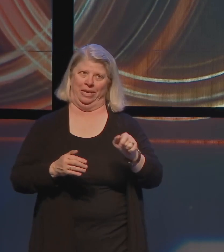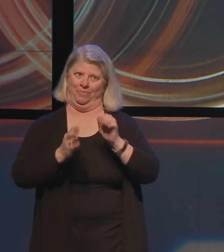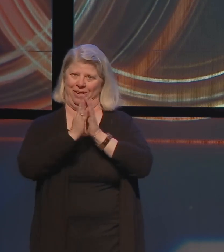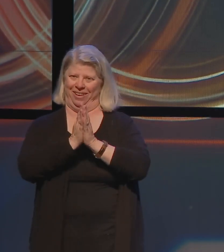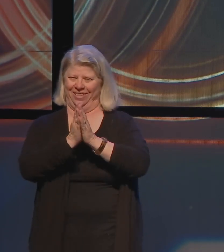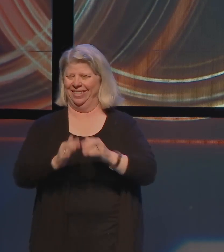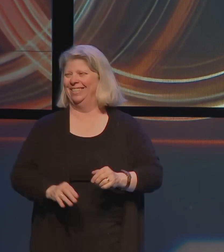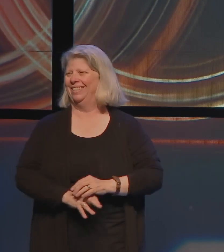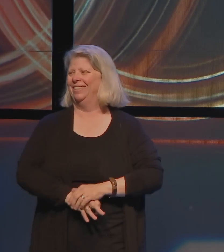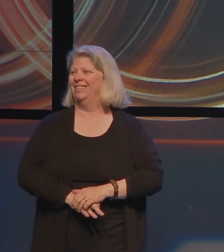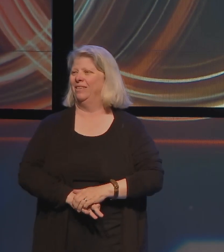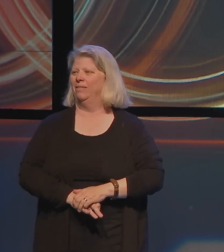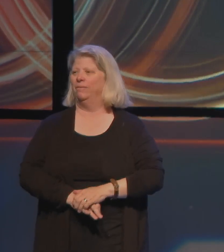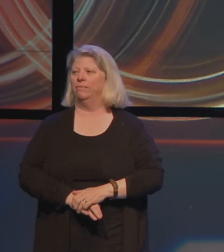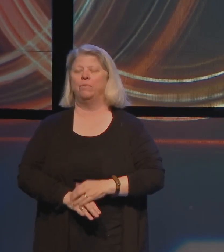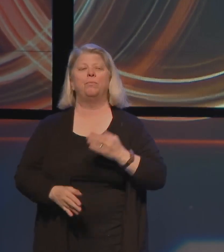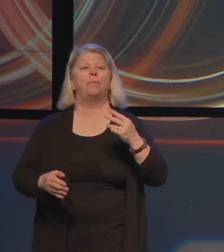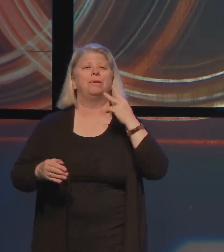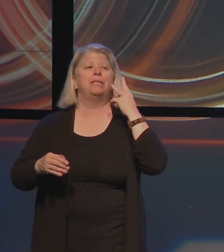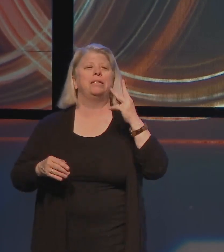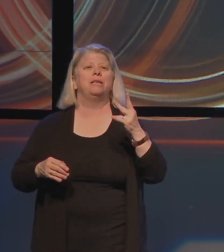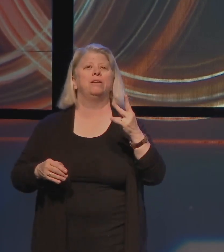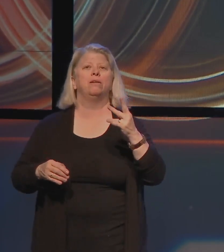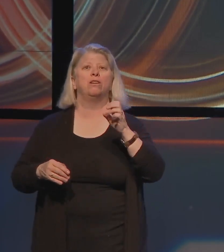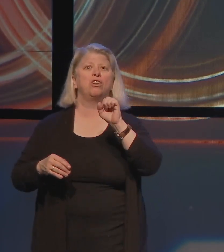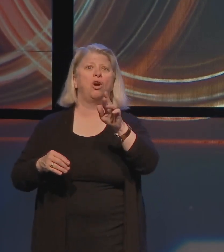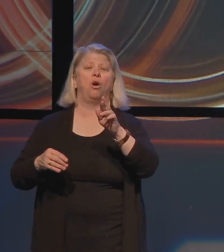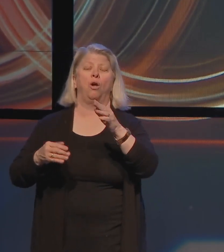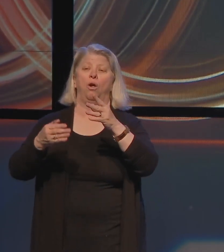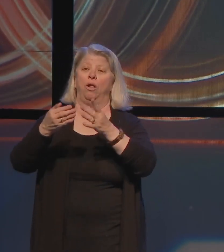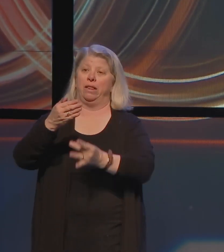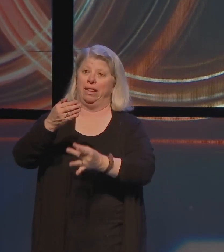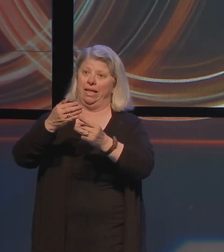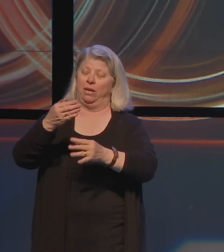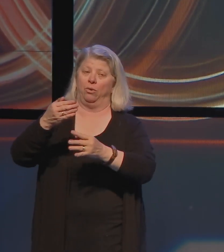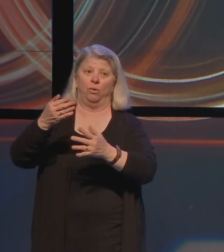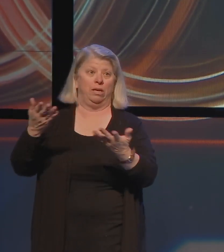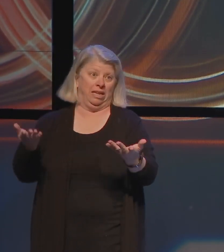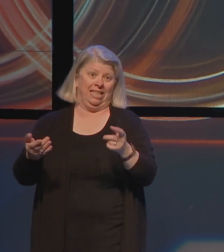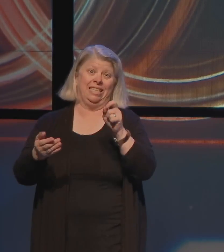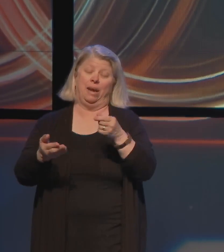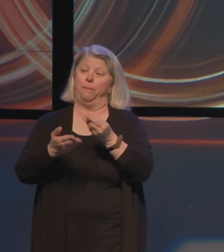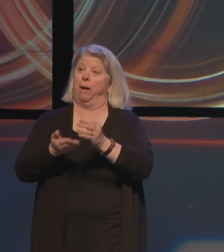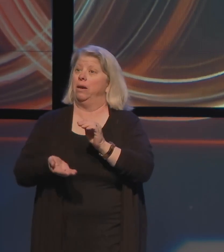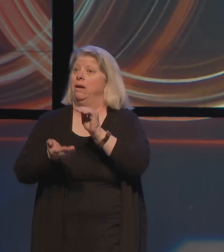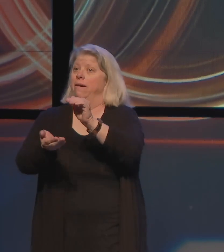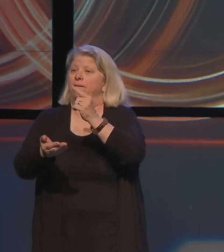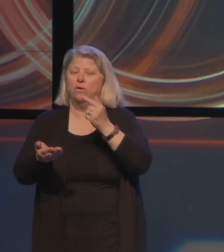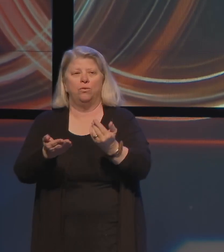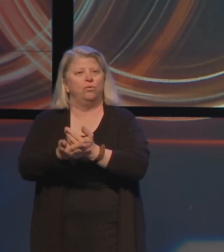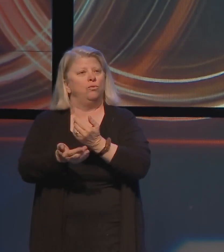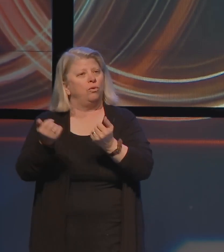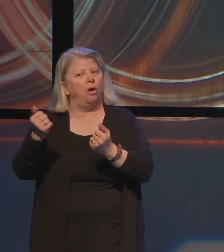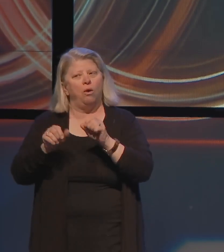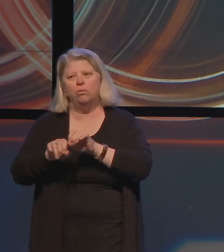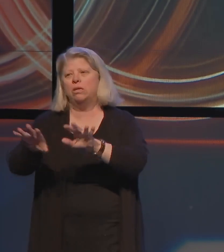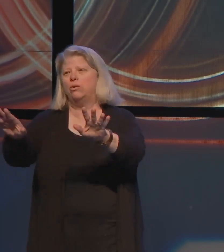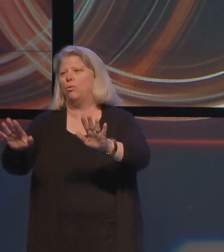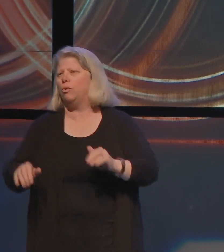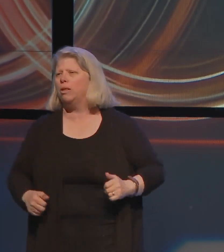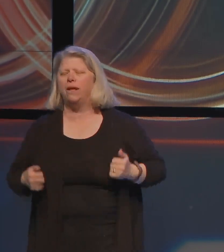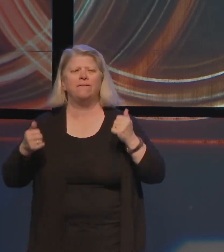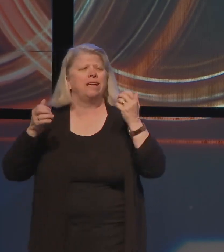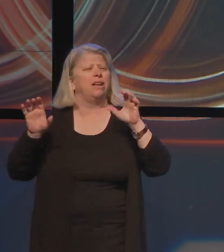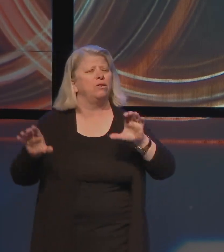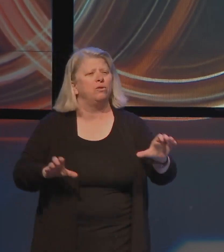right? You might see a car that's leaking oil, be like resources for a new car. Just release that into their lives, right? So you can